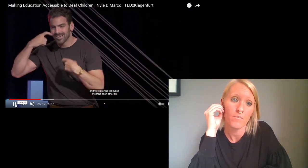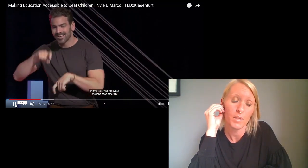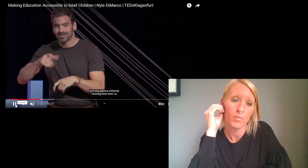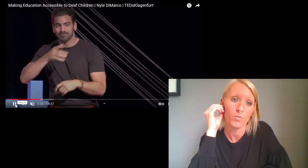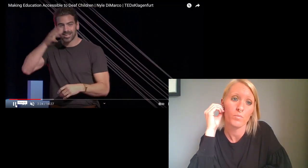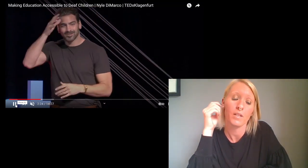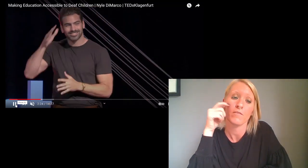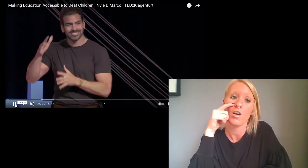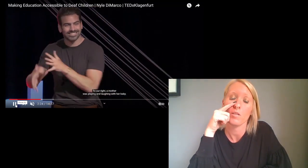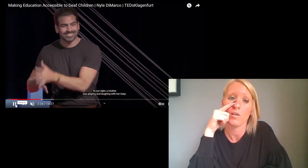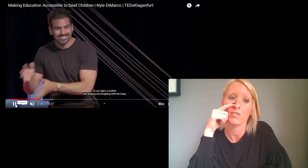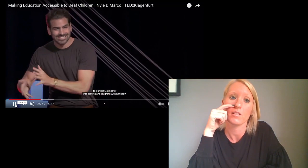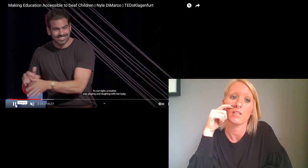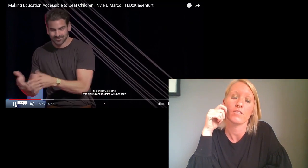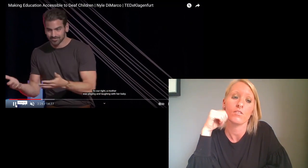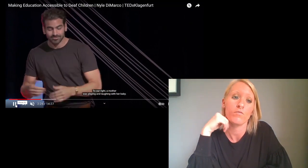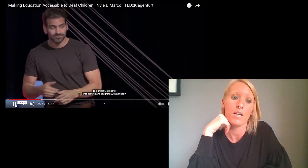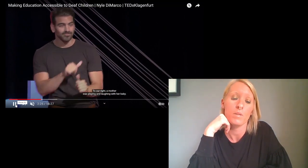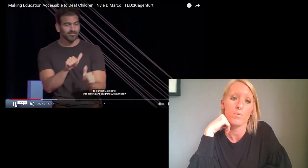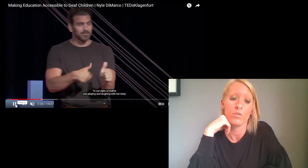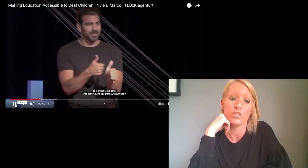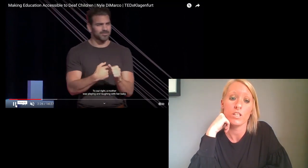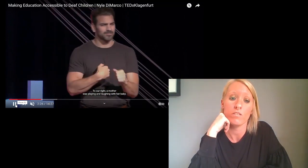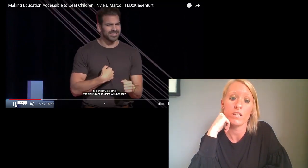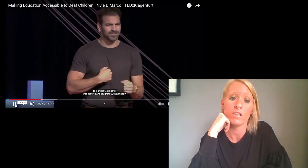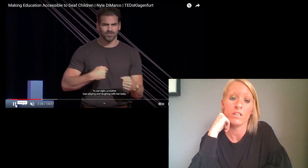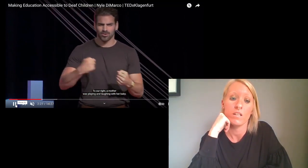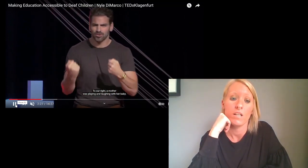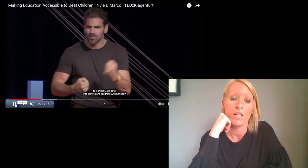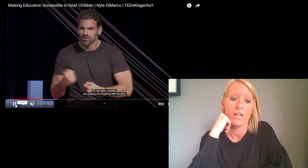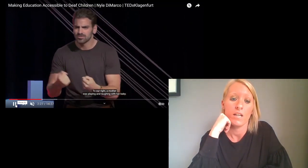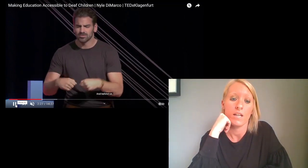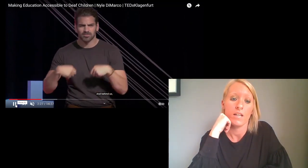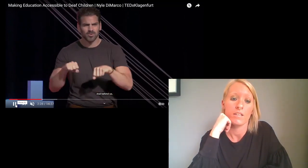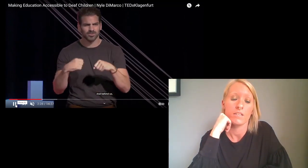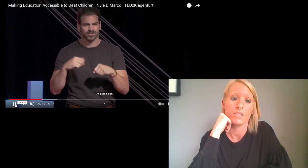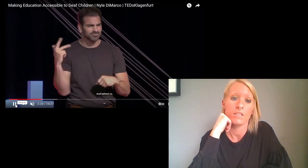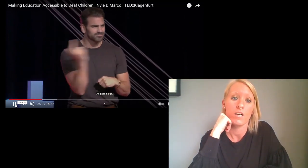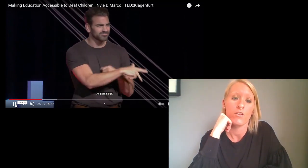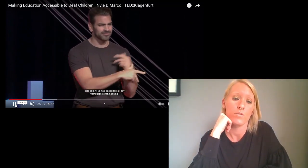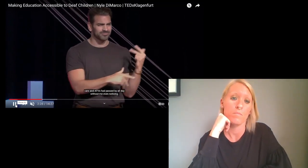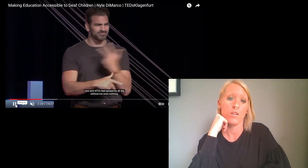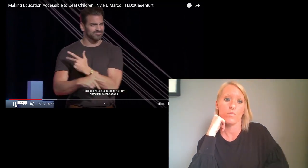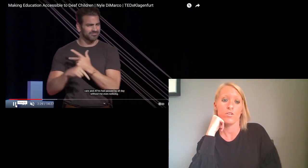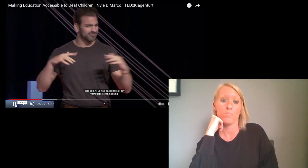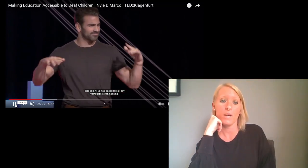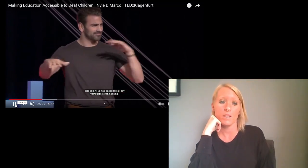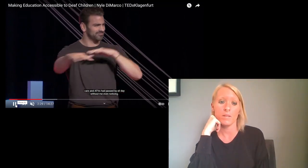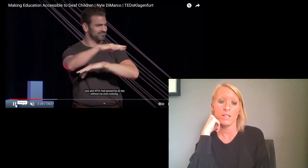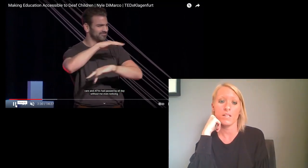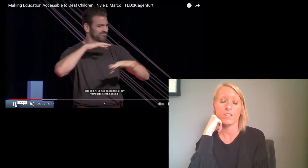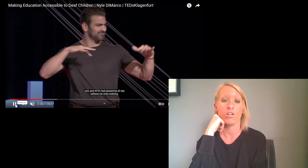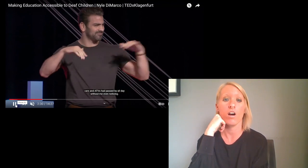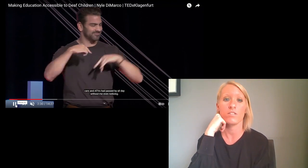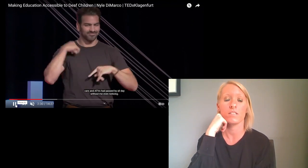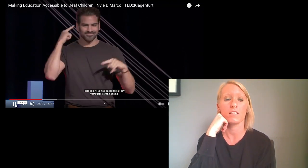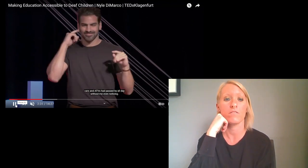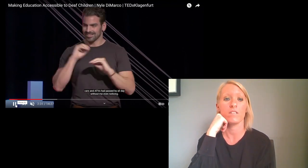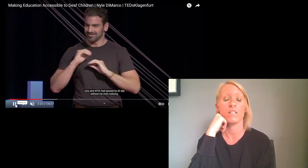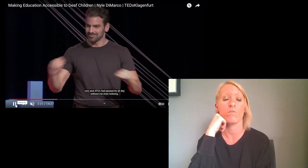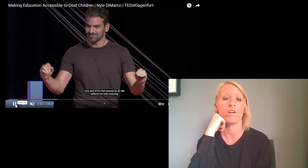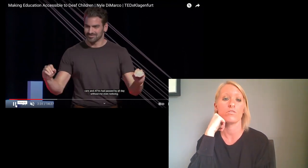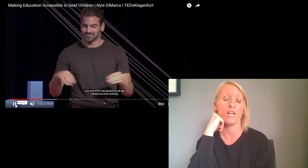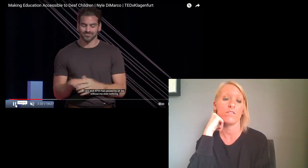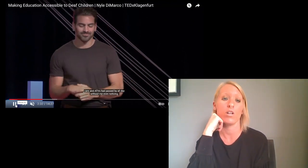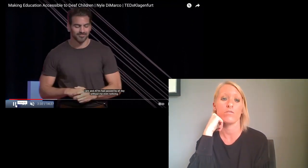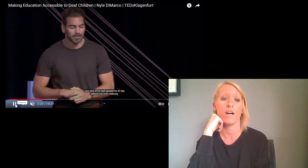To the left, people were playing volleyball. To the right, people were cheering. And there was a mother with her baby, and cars and